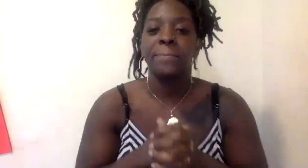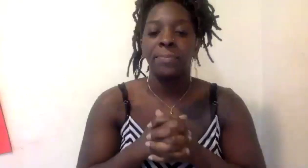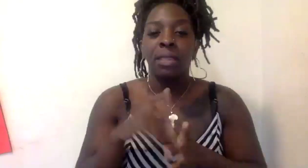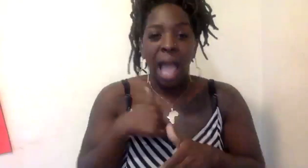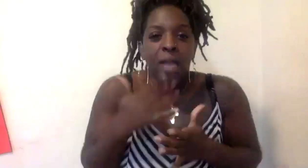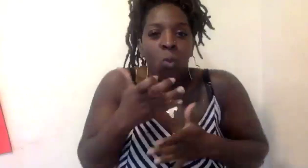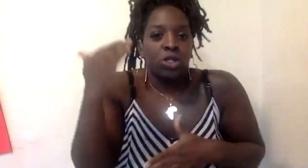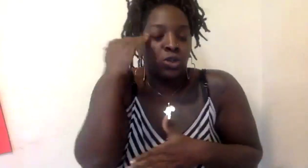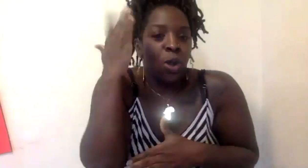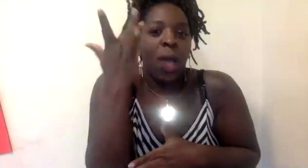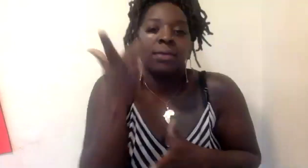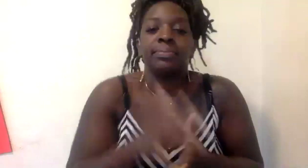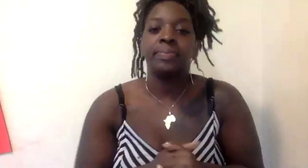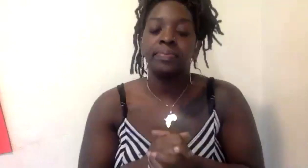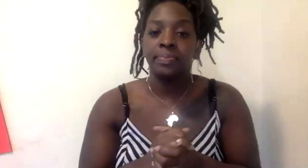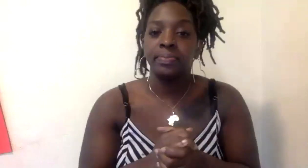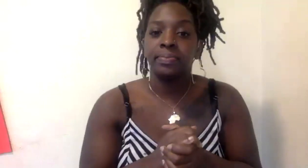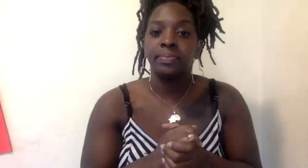idea why. I want to know why.